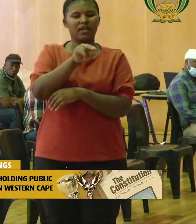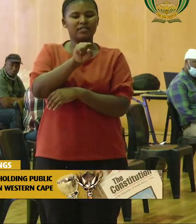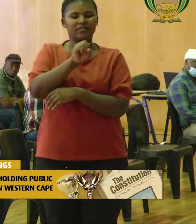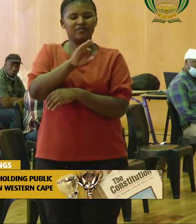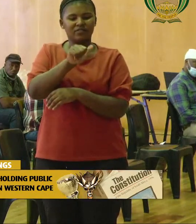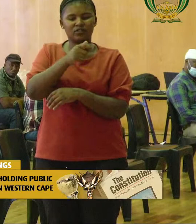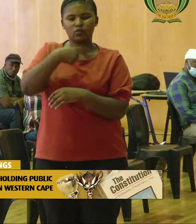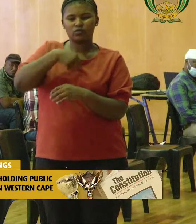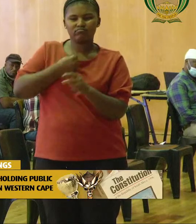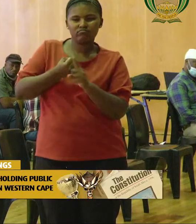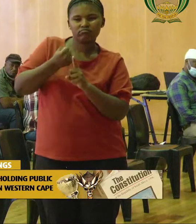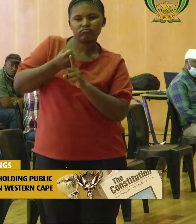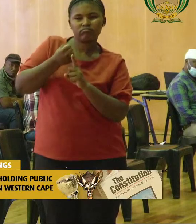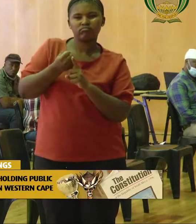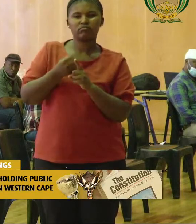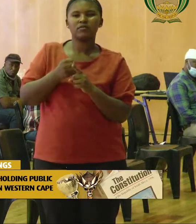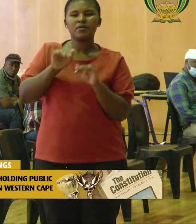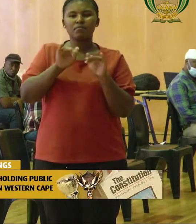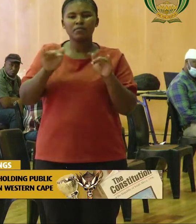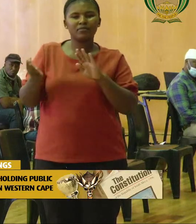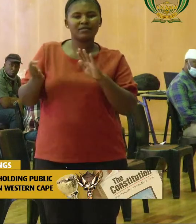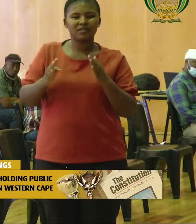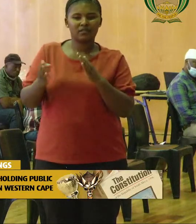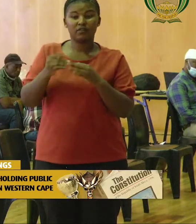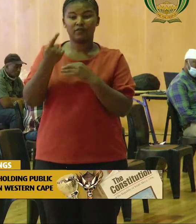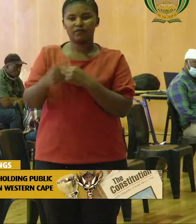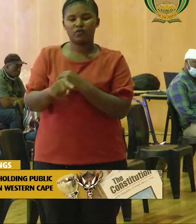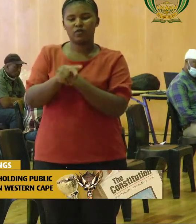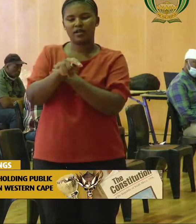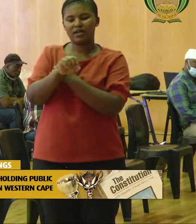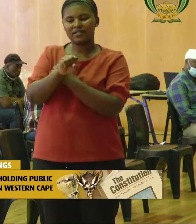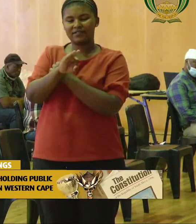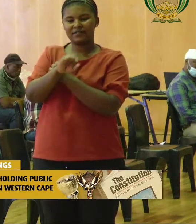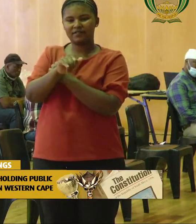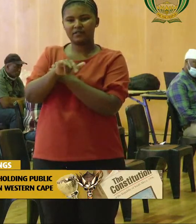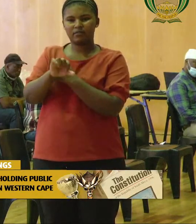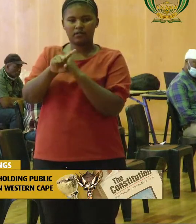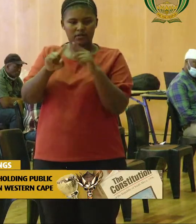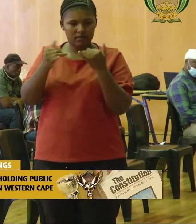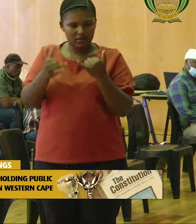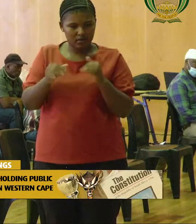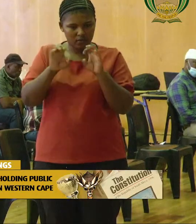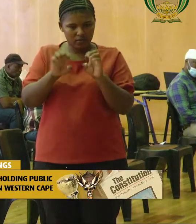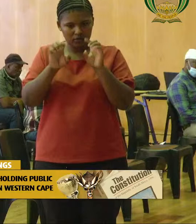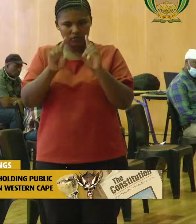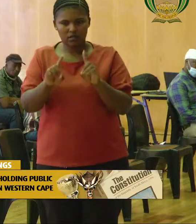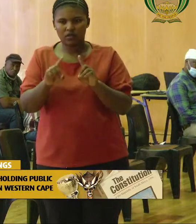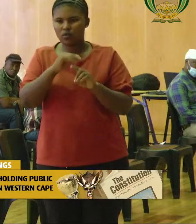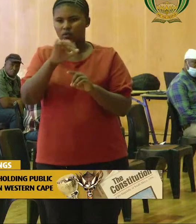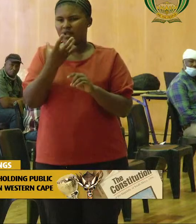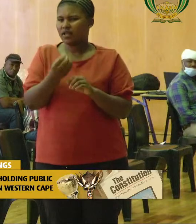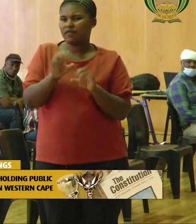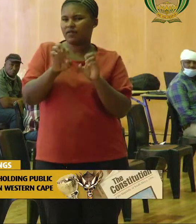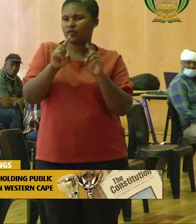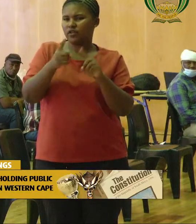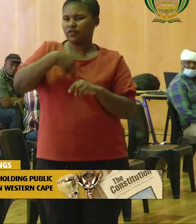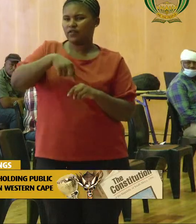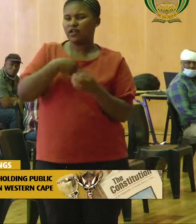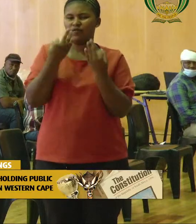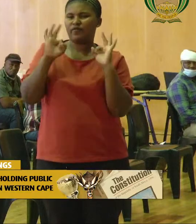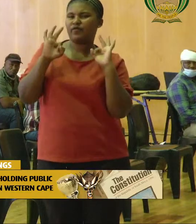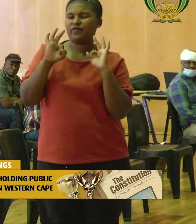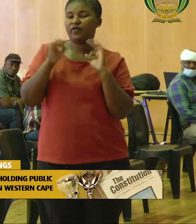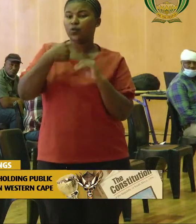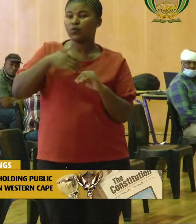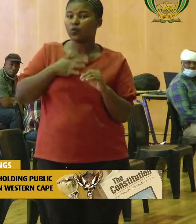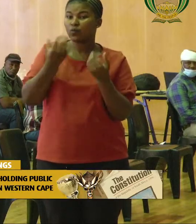every year, there's people are dying for this money. But when it comes to the education, there's no education for us for free. We